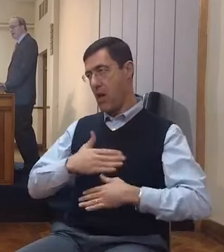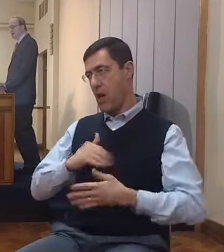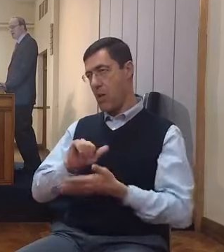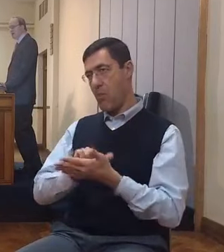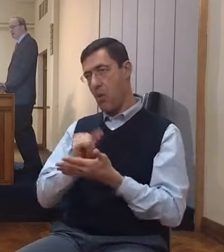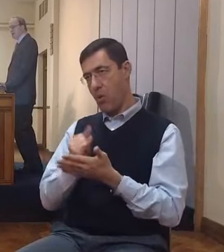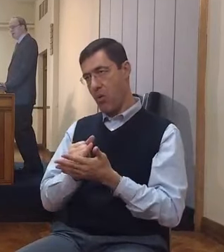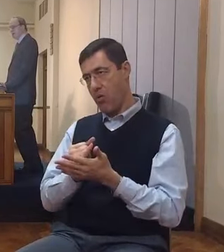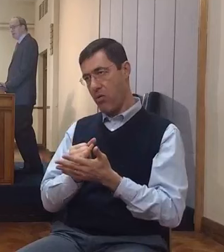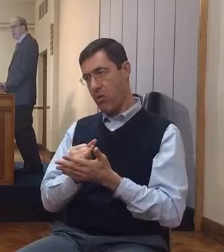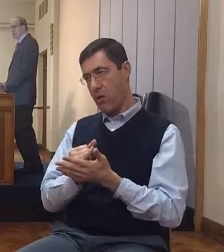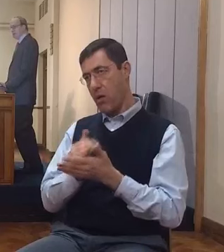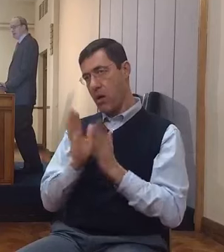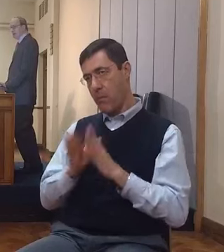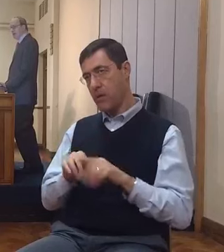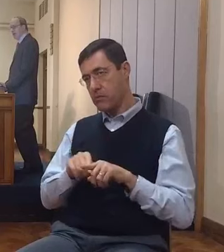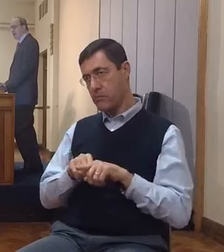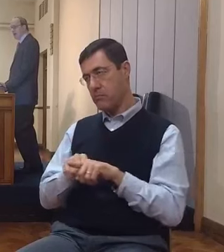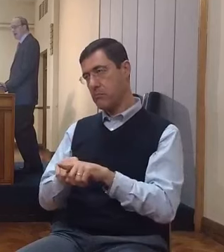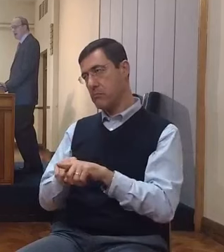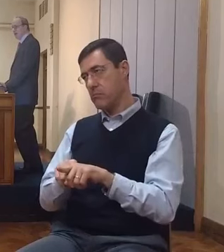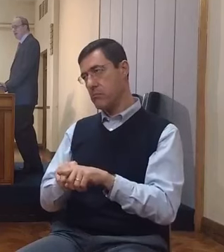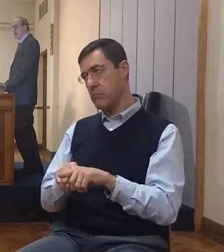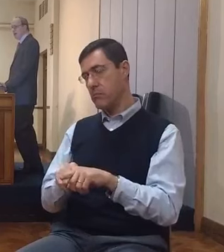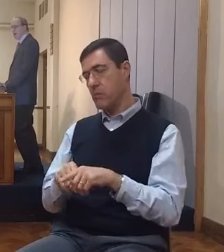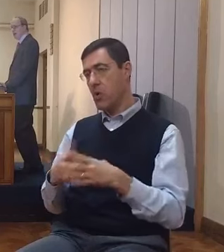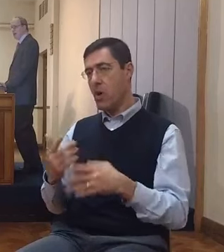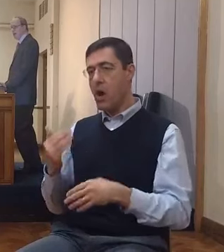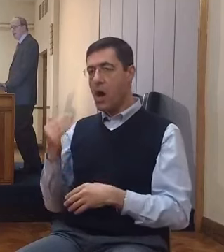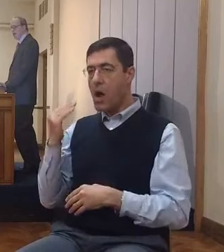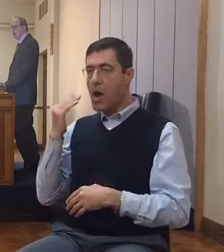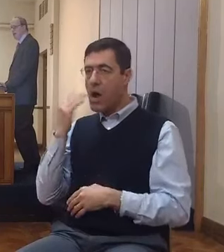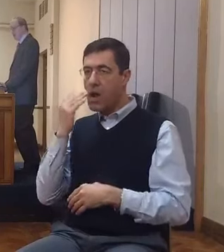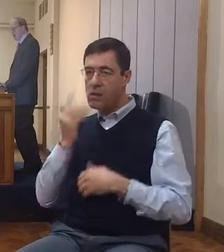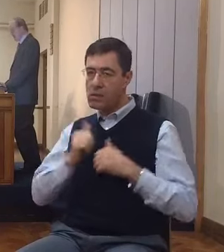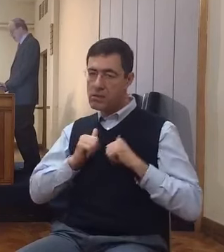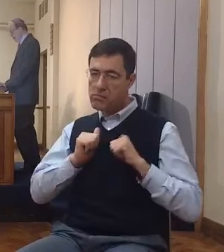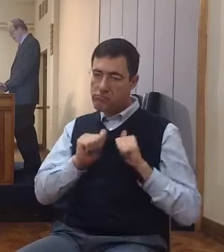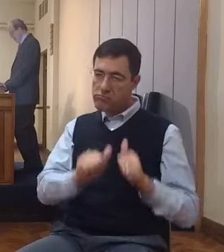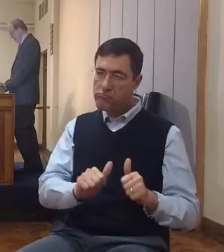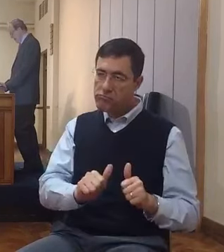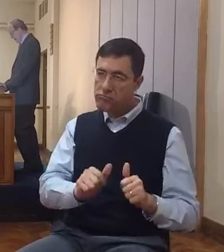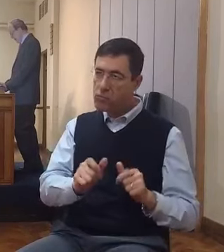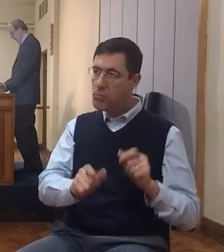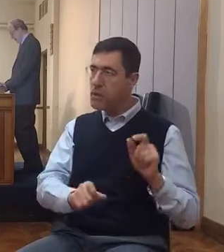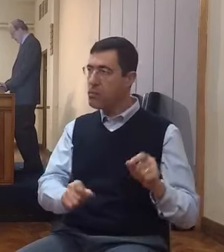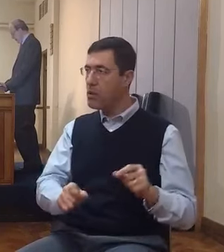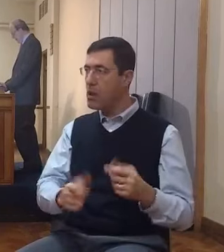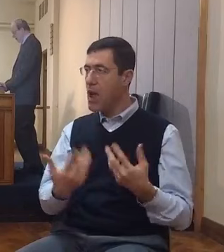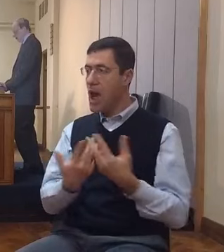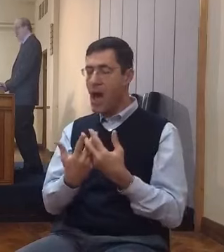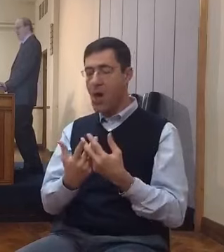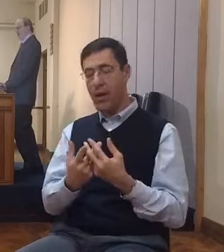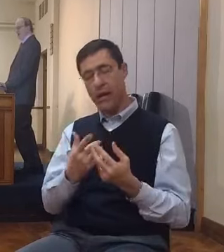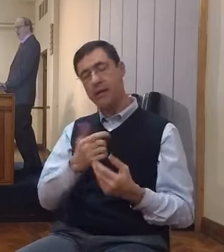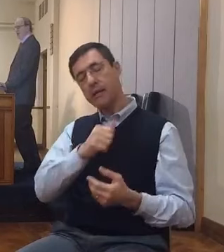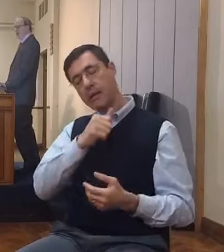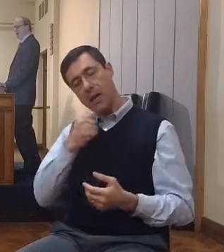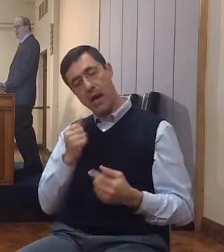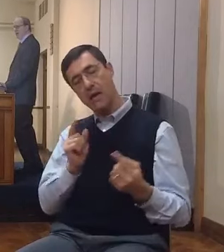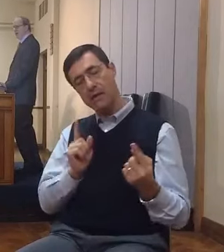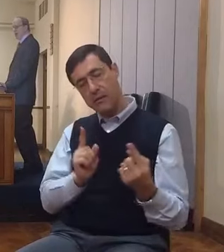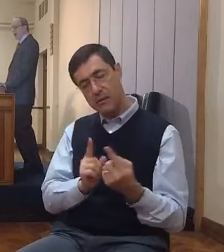Kindness. We dare not leave out kindness and approachability.